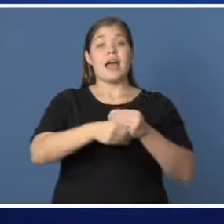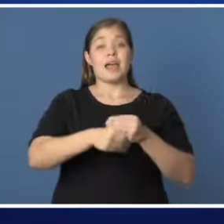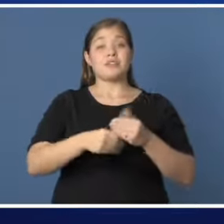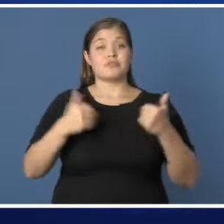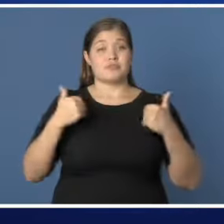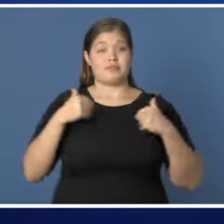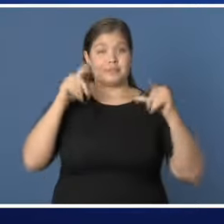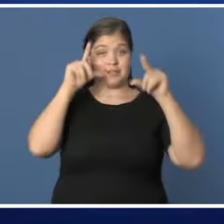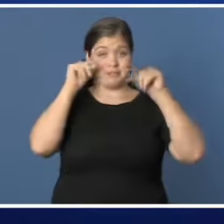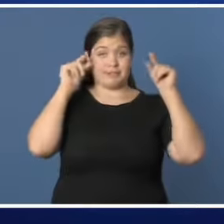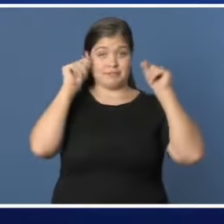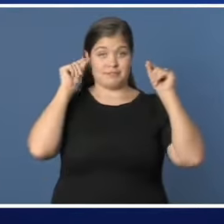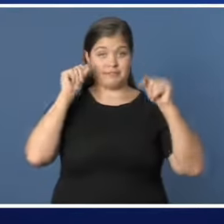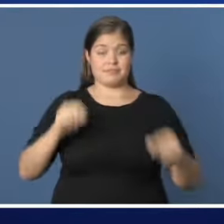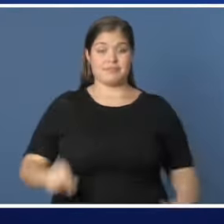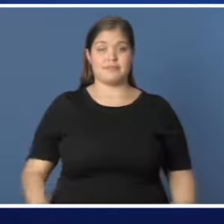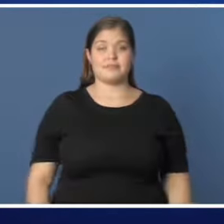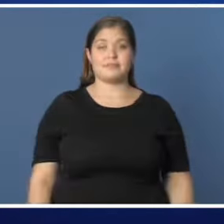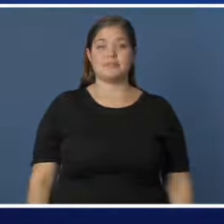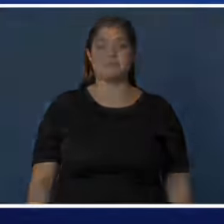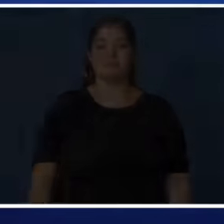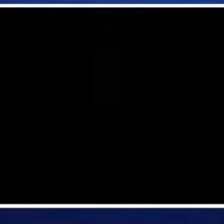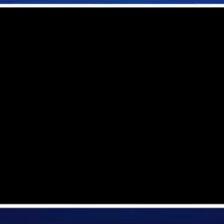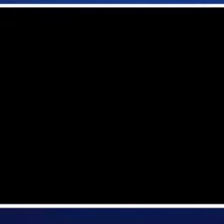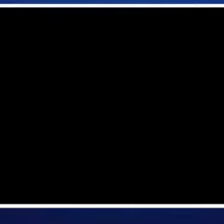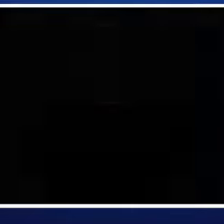extra eyeglasses.